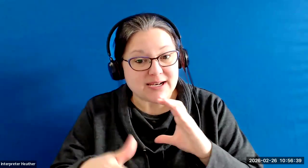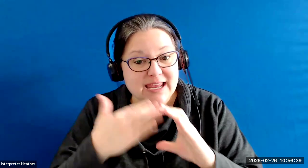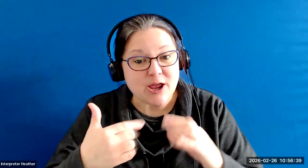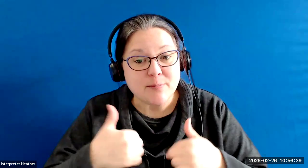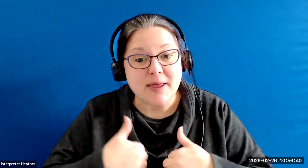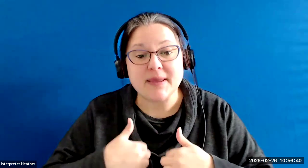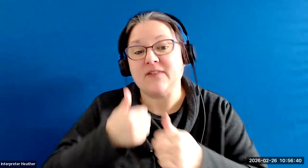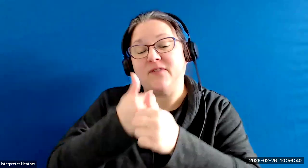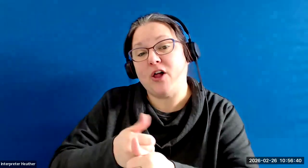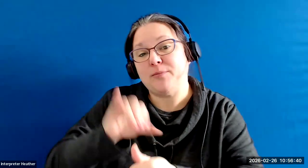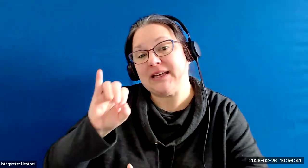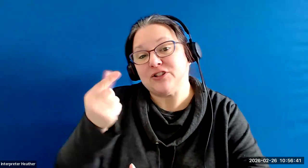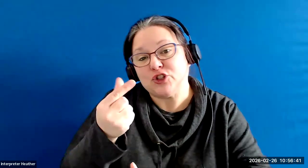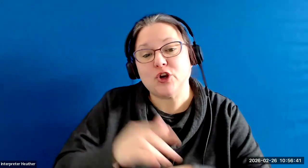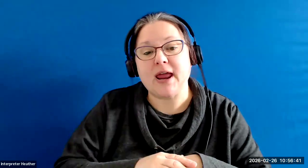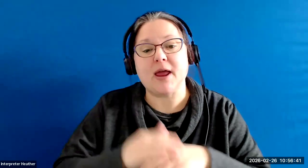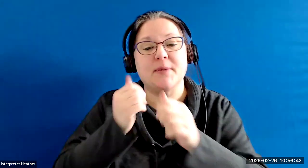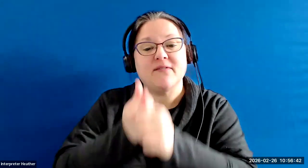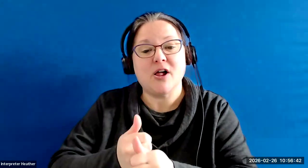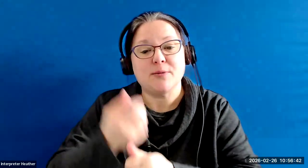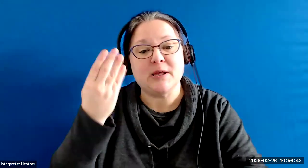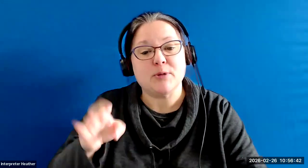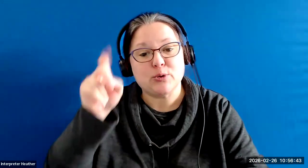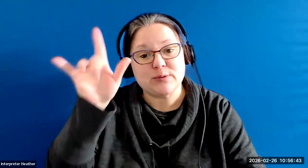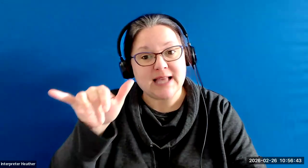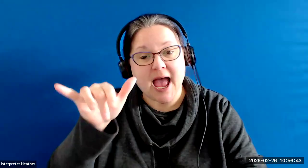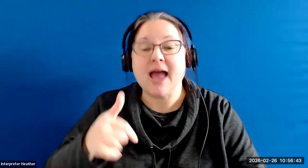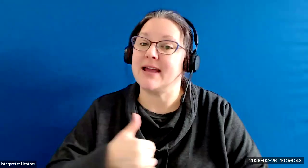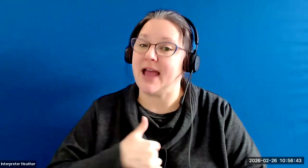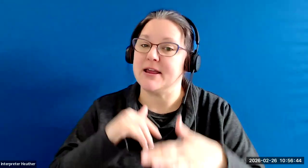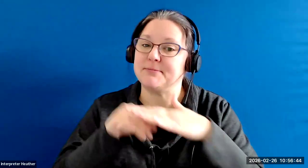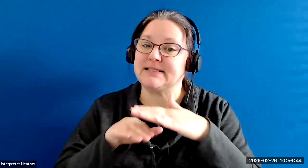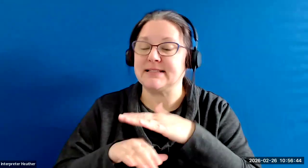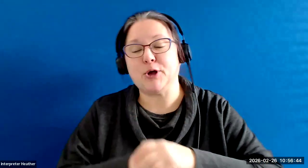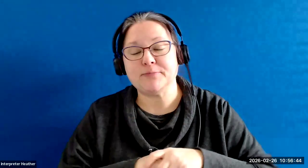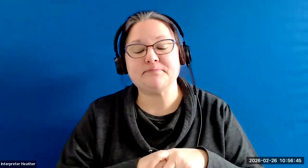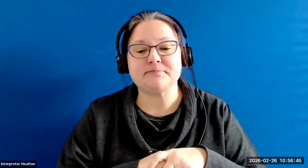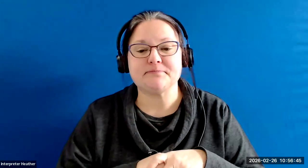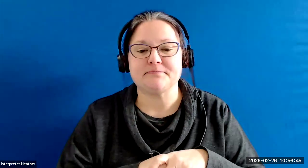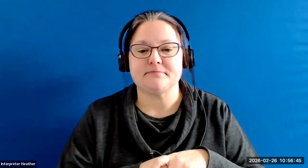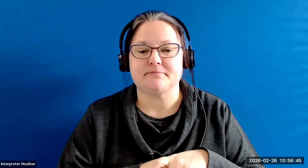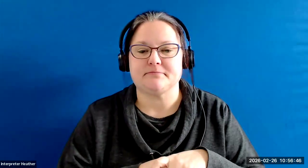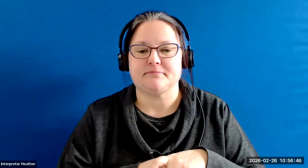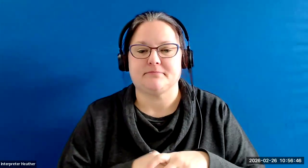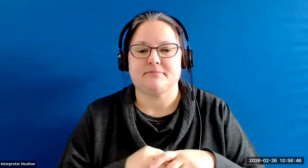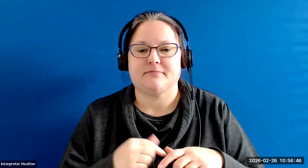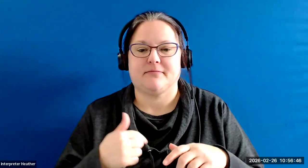follow me on Instagram or Blue Sky, I am very accessible. Um, I really